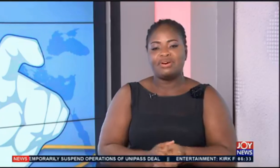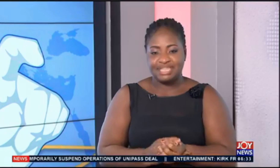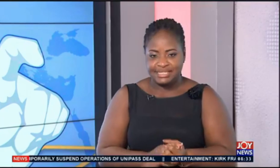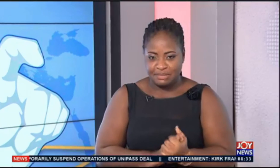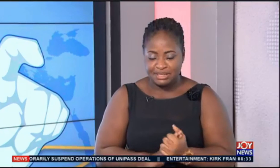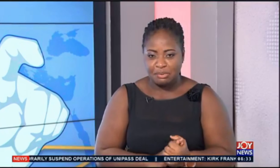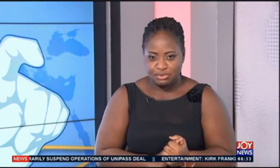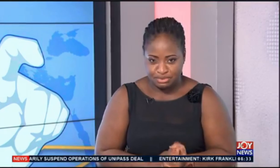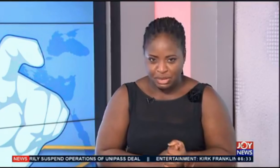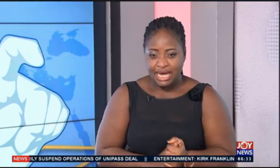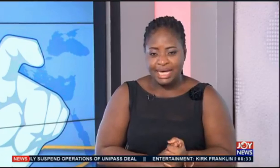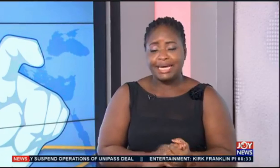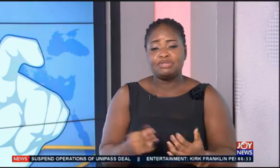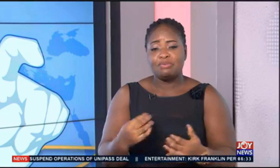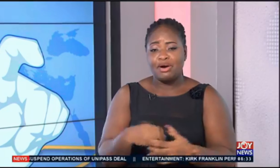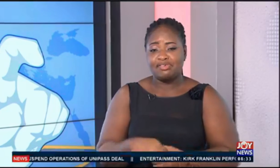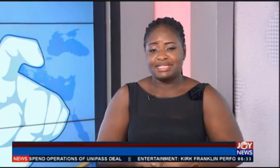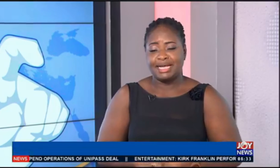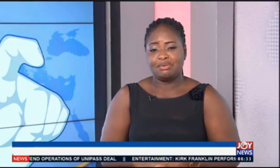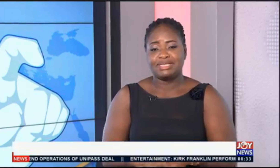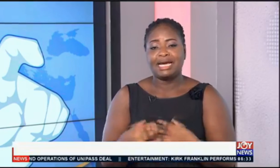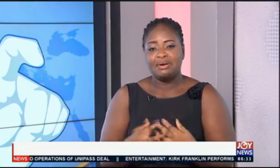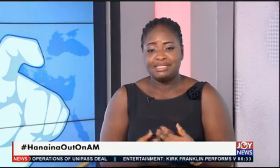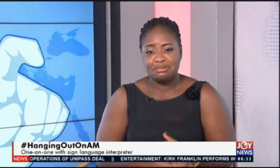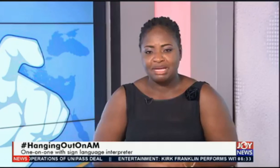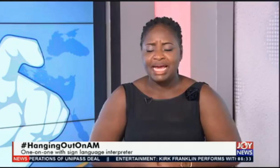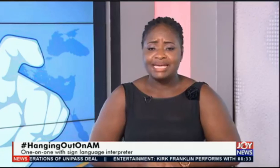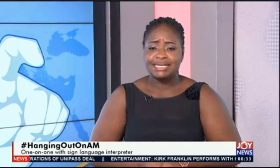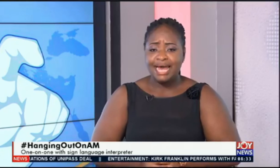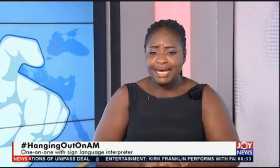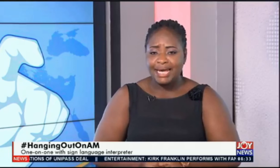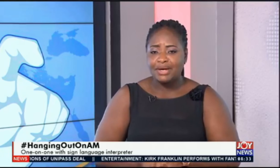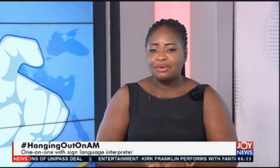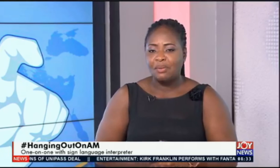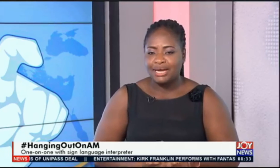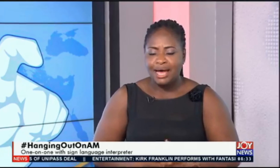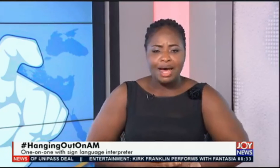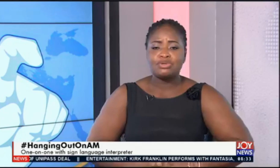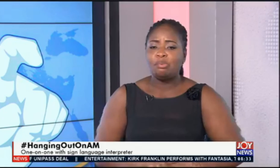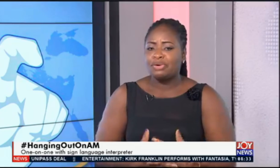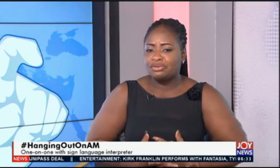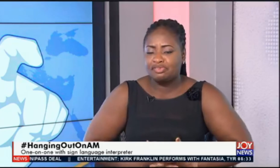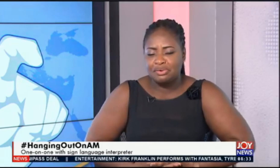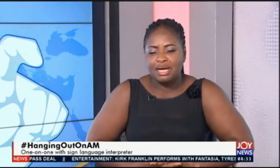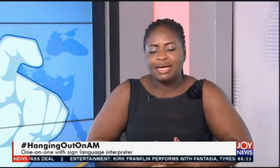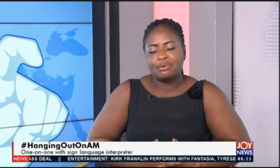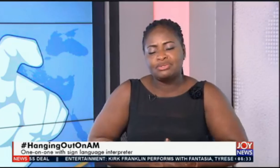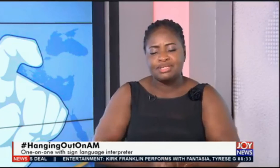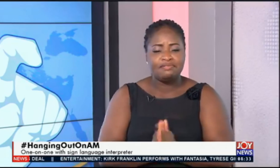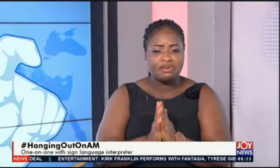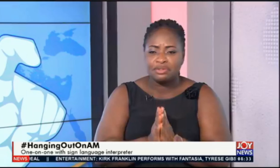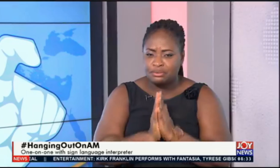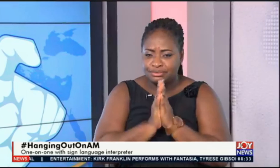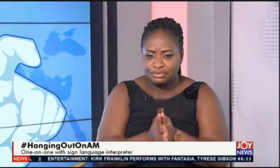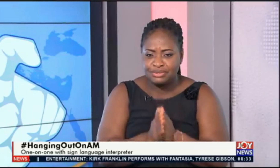Honorable Osechi Mensah Bonsu. He came to my office and he was encouraging me. He says, hey, are you the one? I'm so proud of you. And I want to